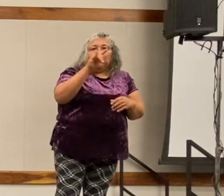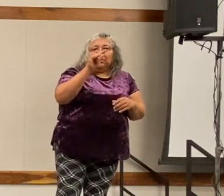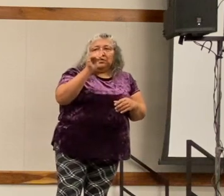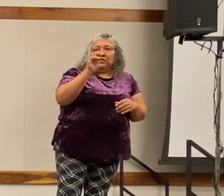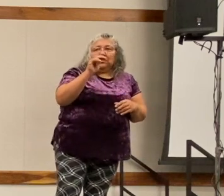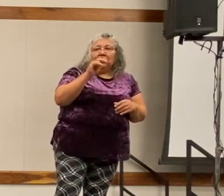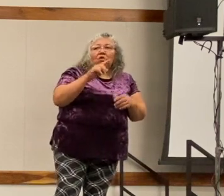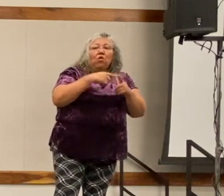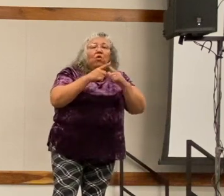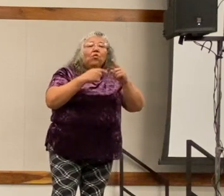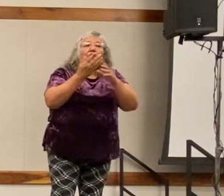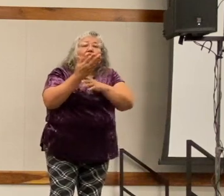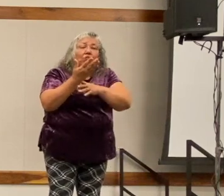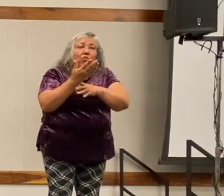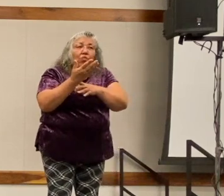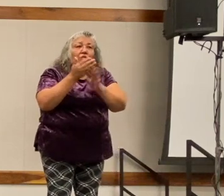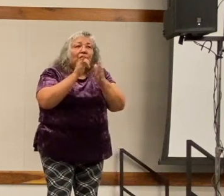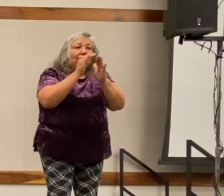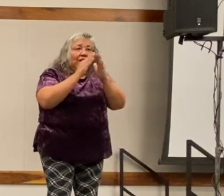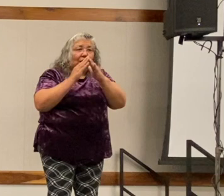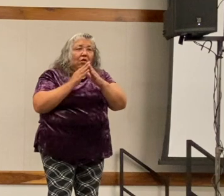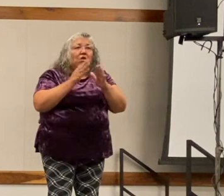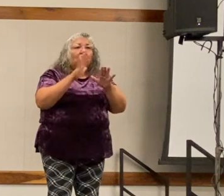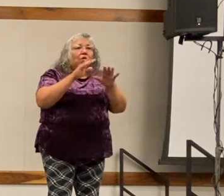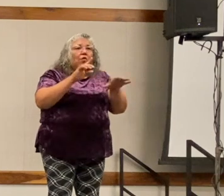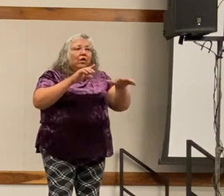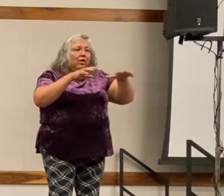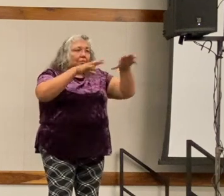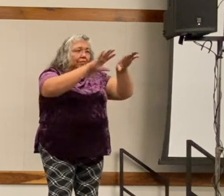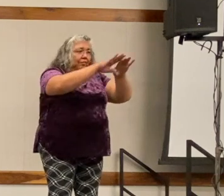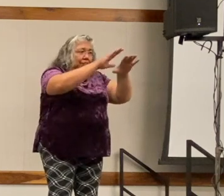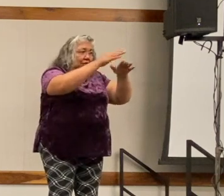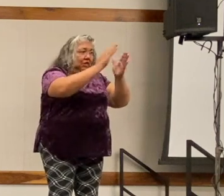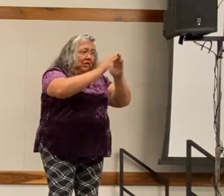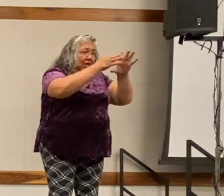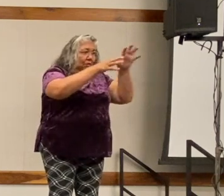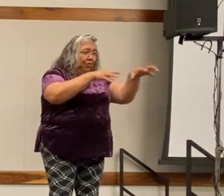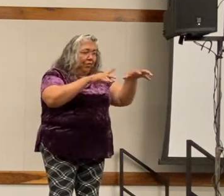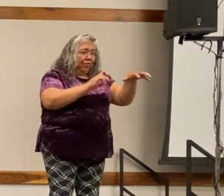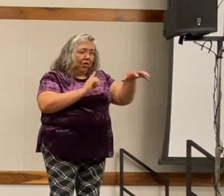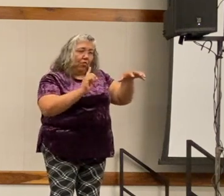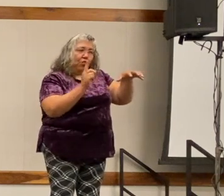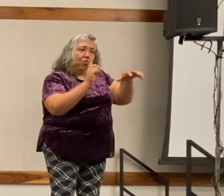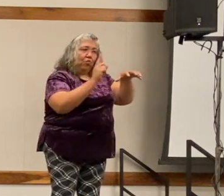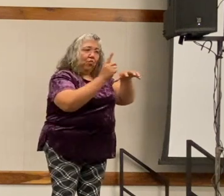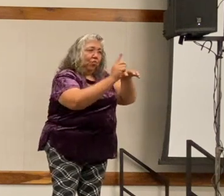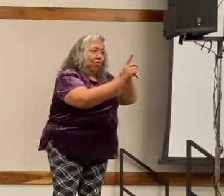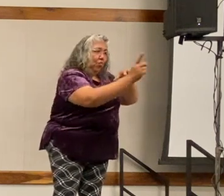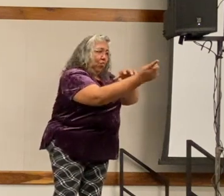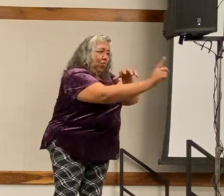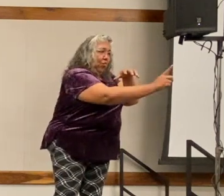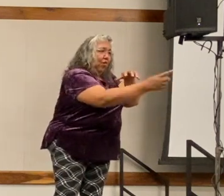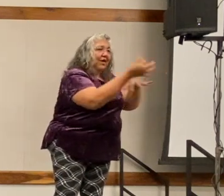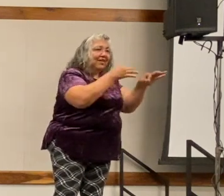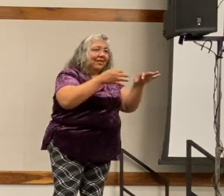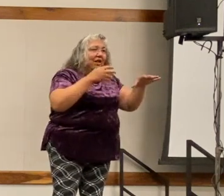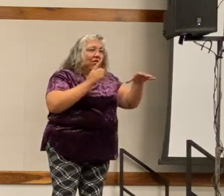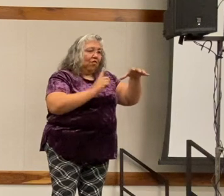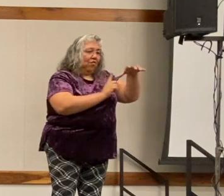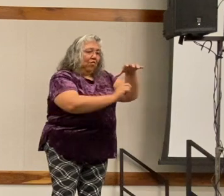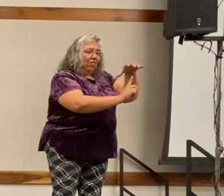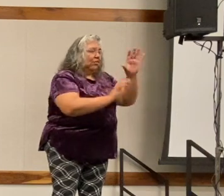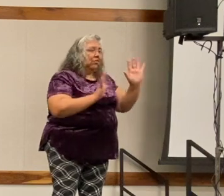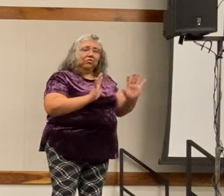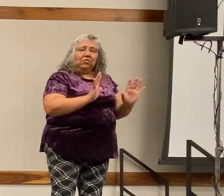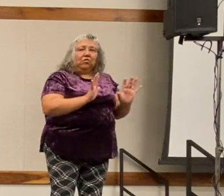go through Samaria. They would rather walk around this town than to walk through this town. But Jesus,